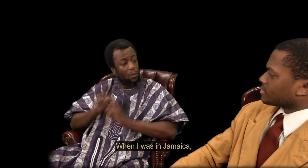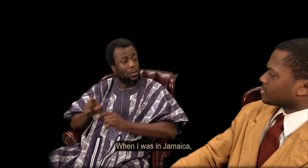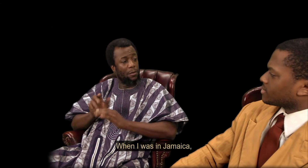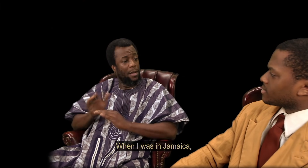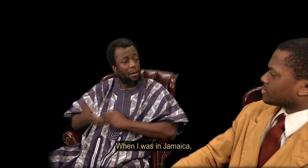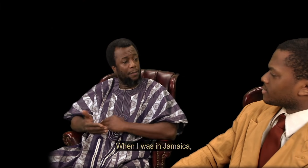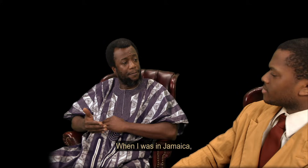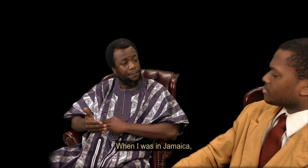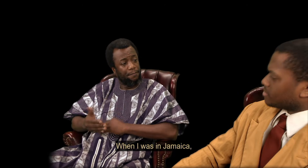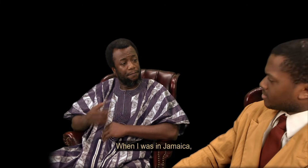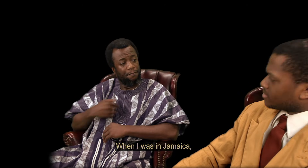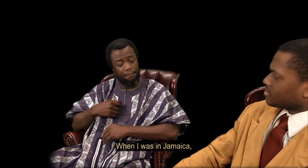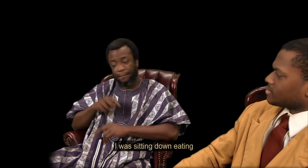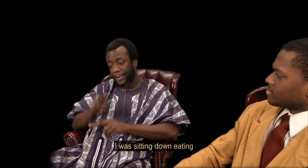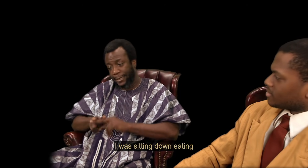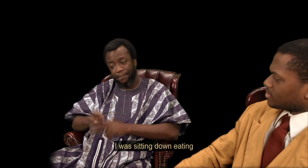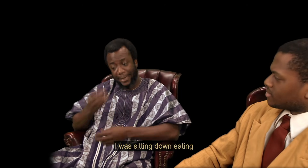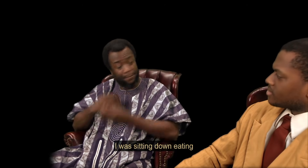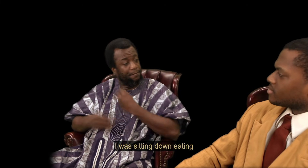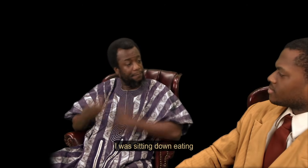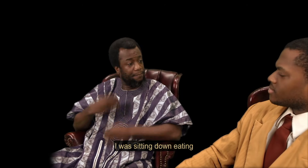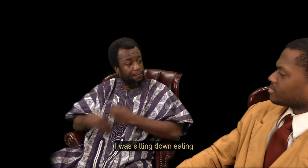I was in Jamaica, I was sitting down eating,